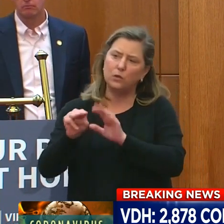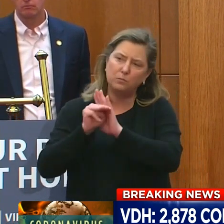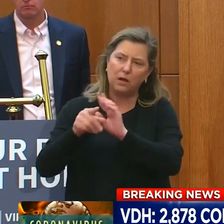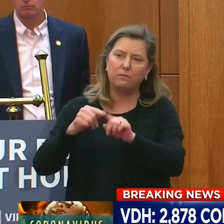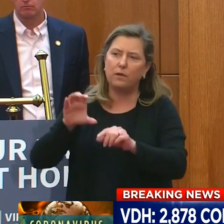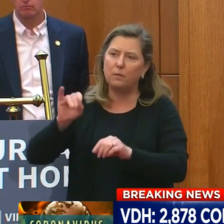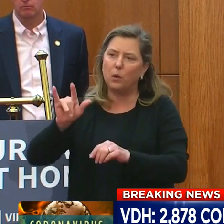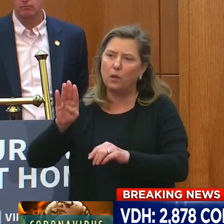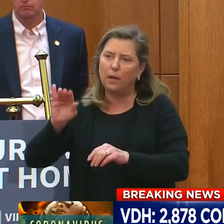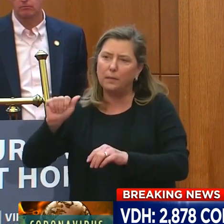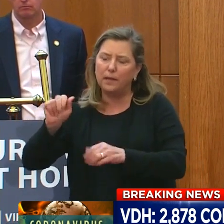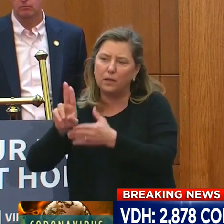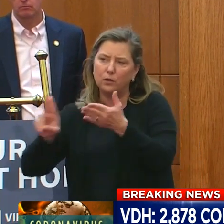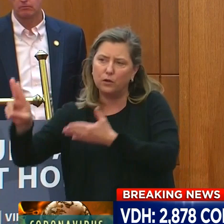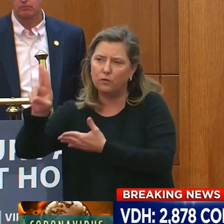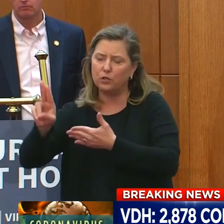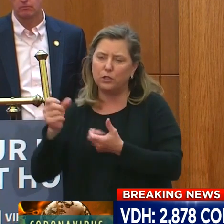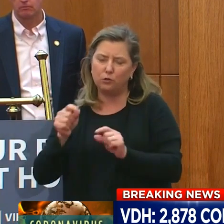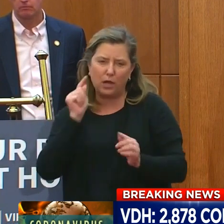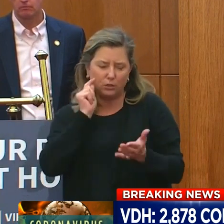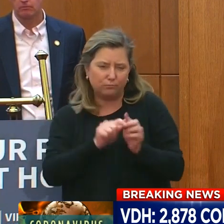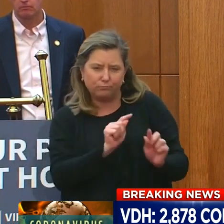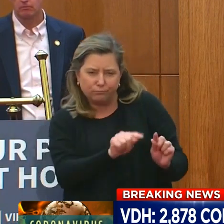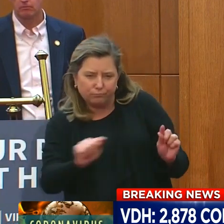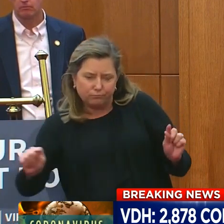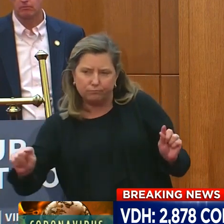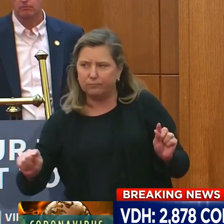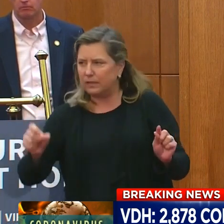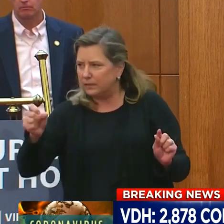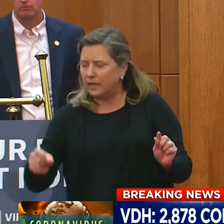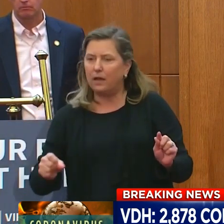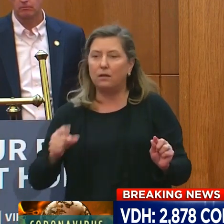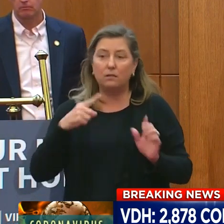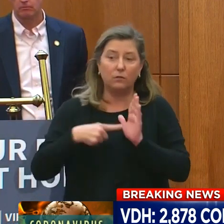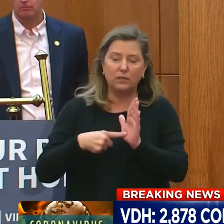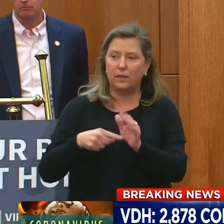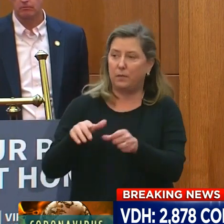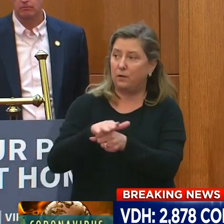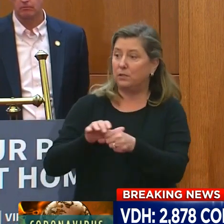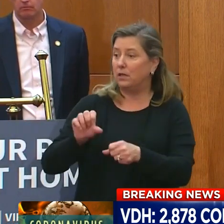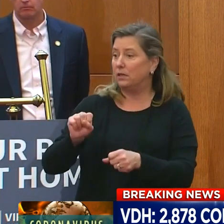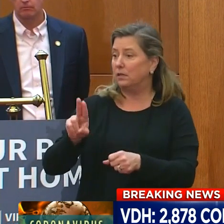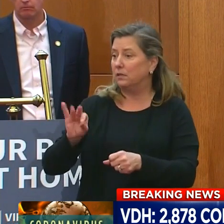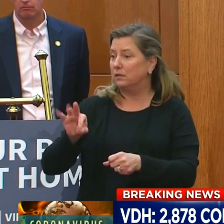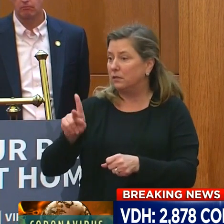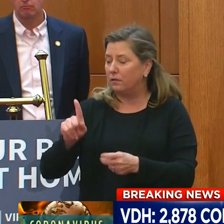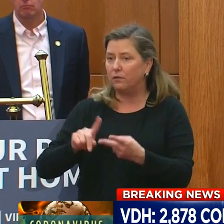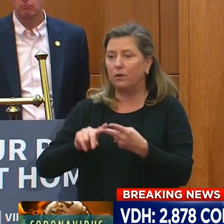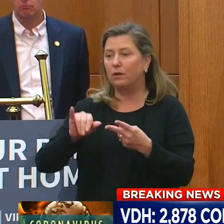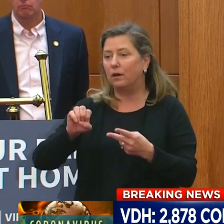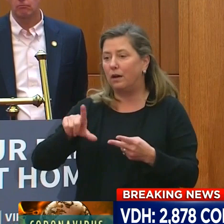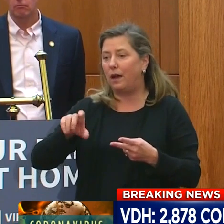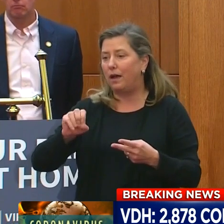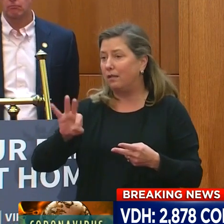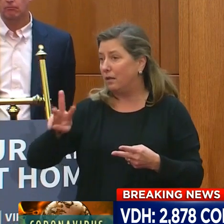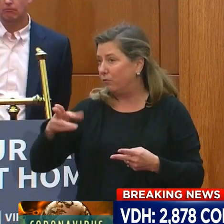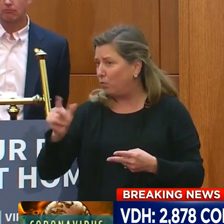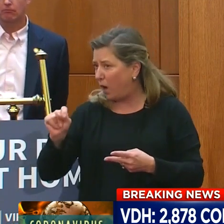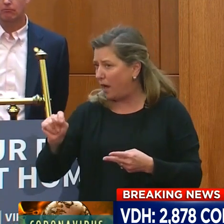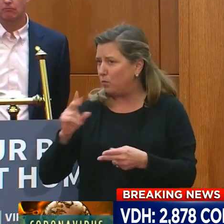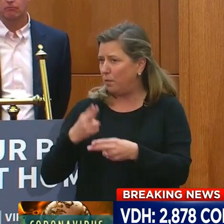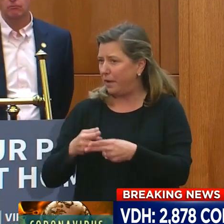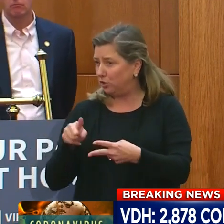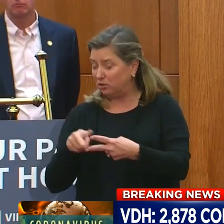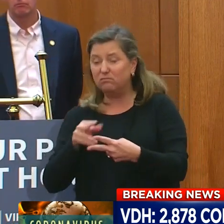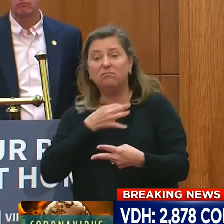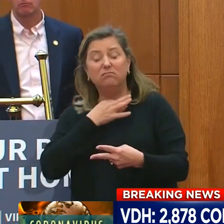to pinpoint hotspots across the South, and localities like Suffolk and Isle of Wight County were mentioned in that. So I was wondering if there are any plans